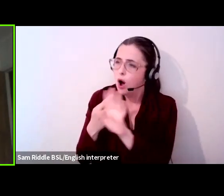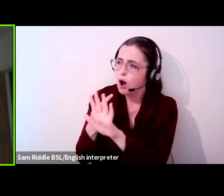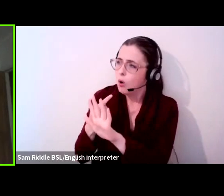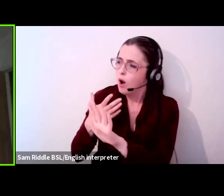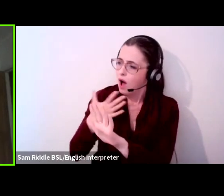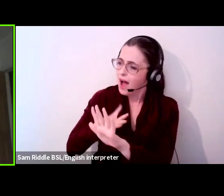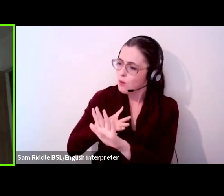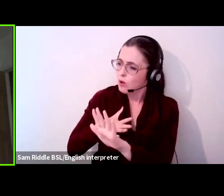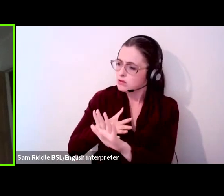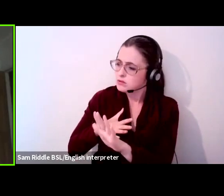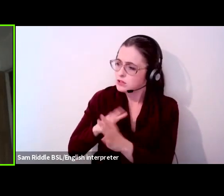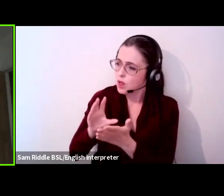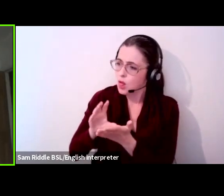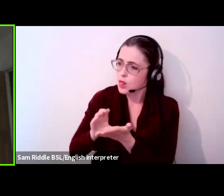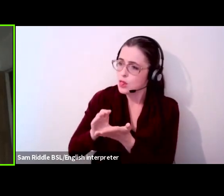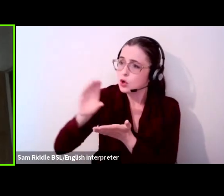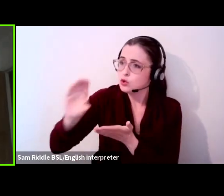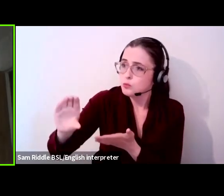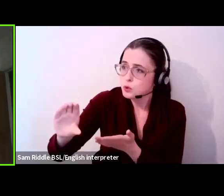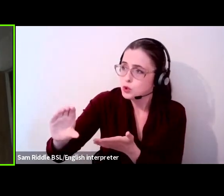that week back as well.